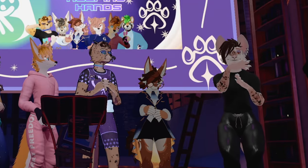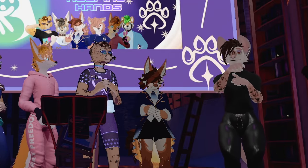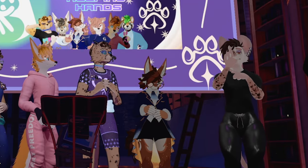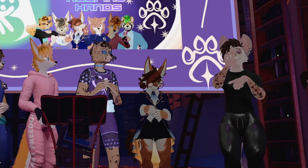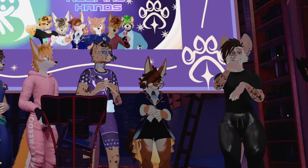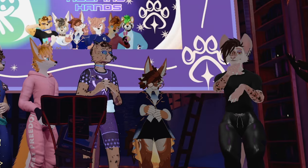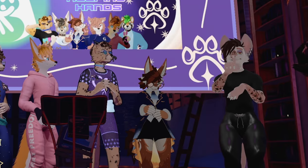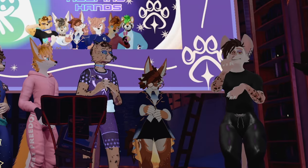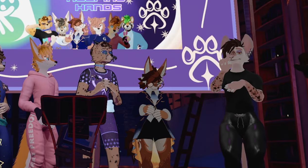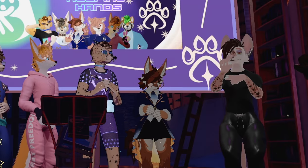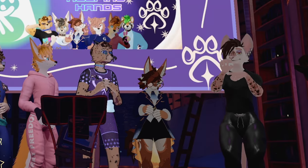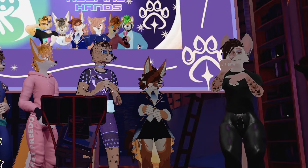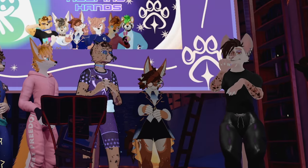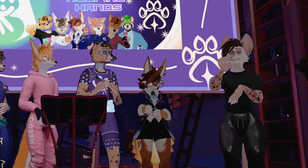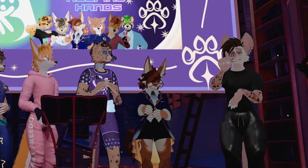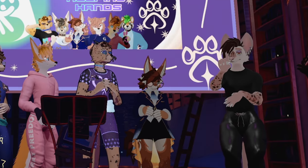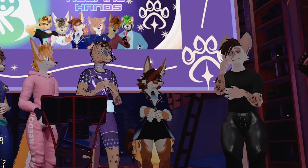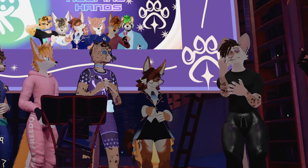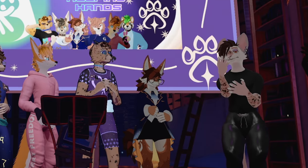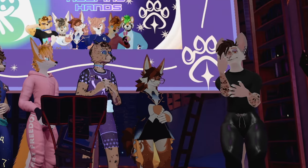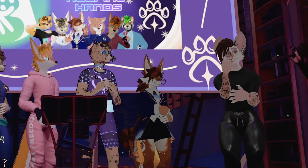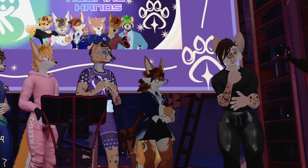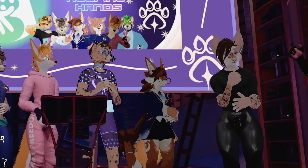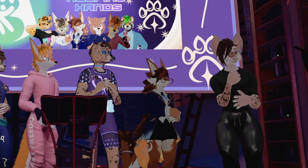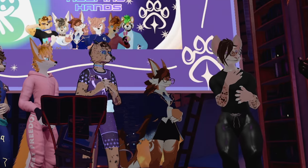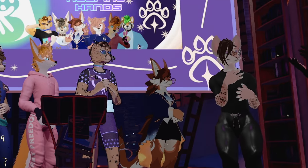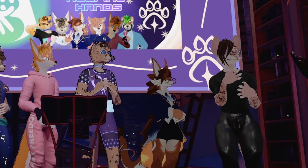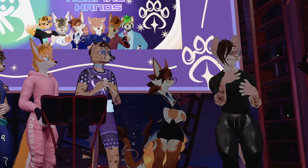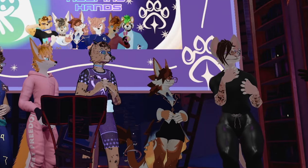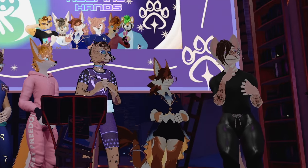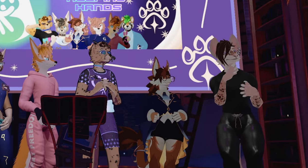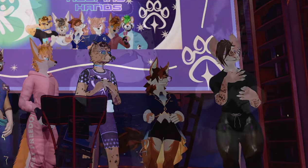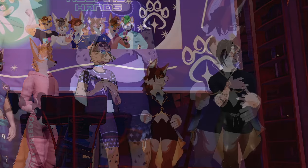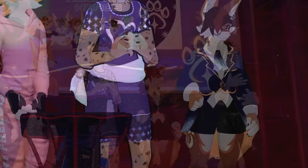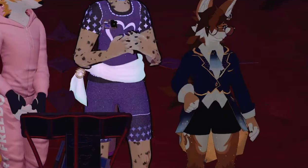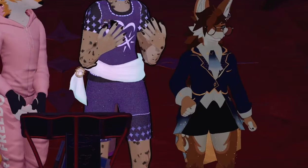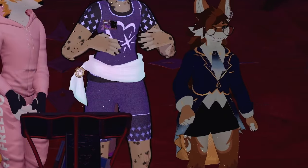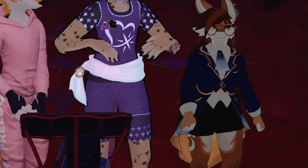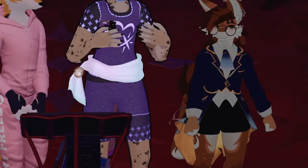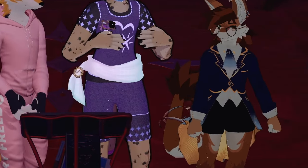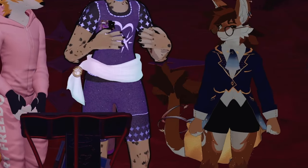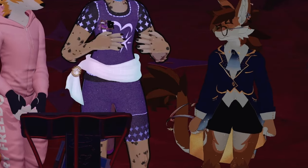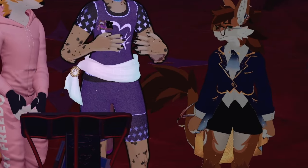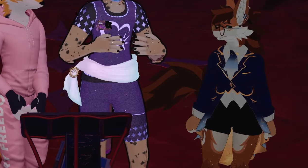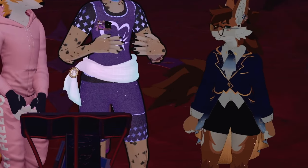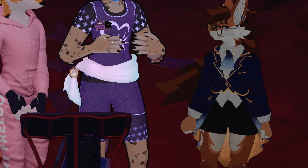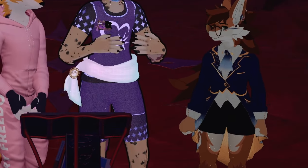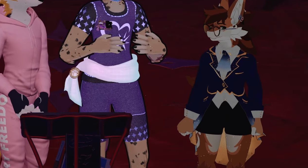your avatar again? Can you show that sign again, please? I like your avatar.